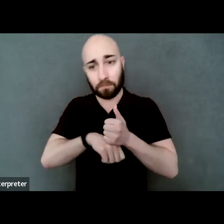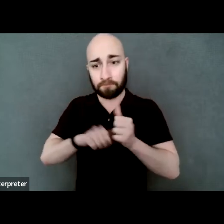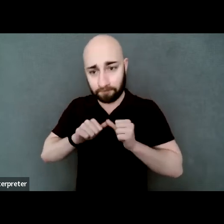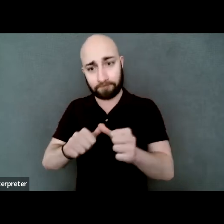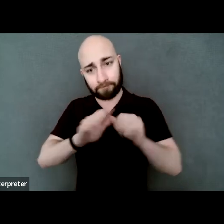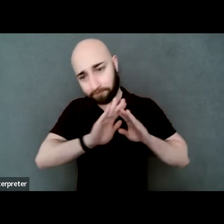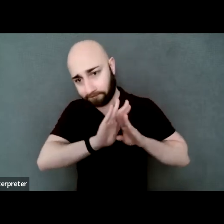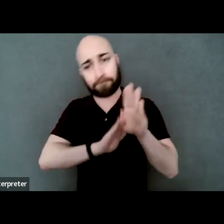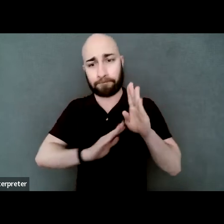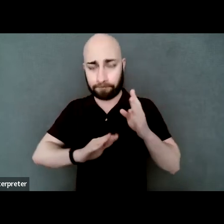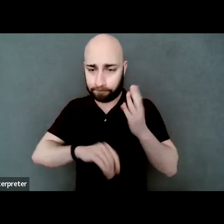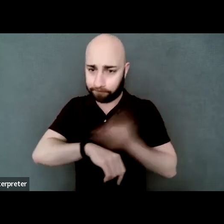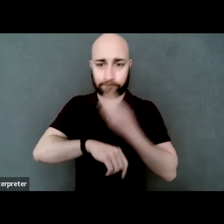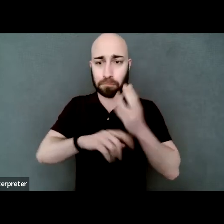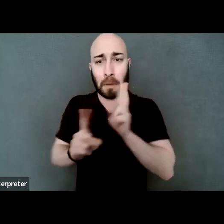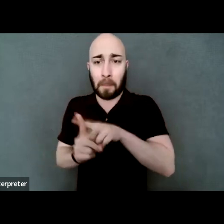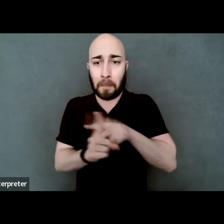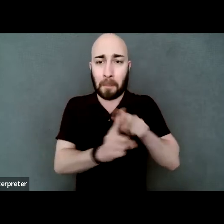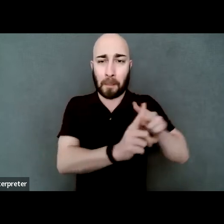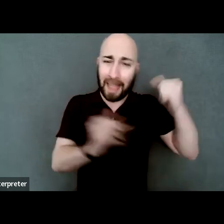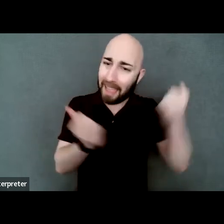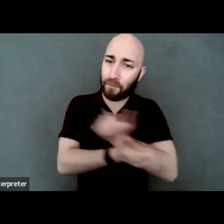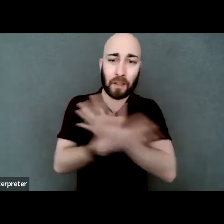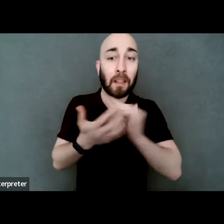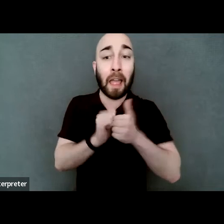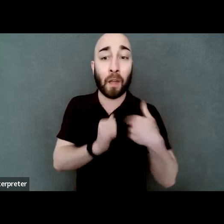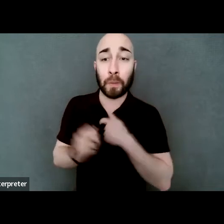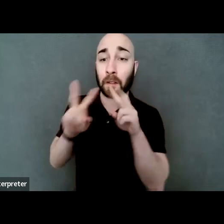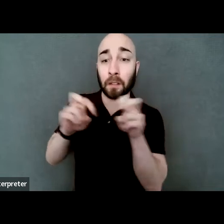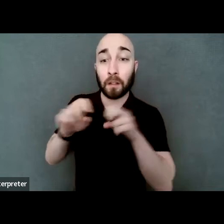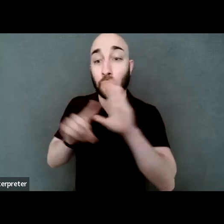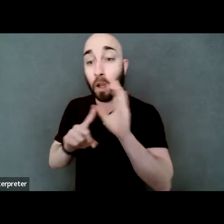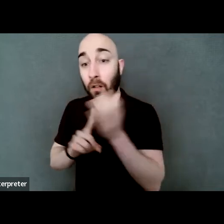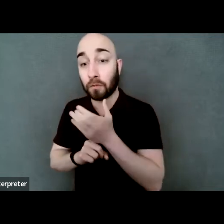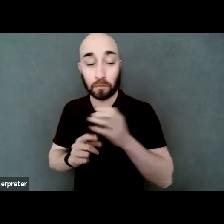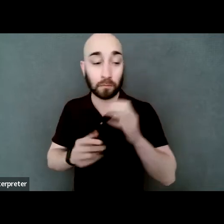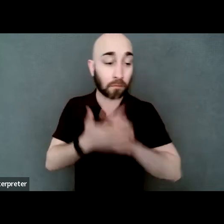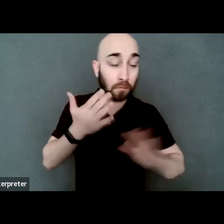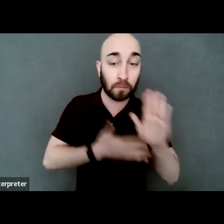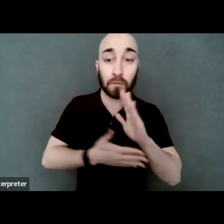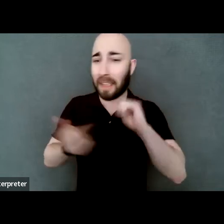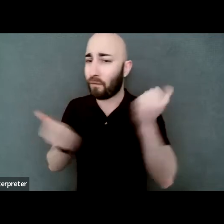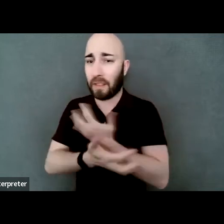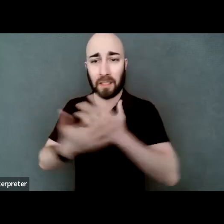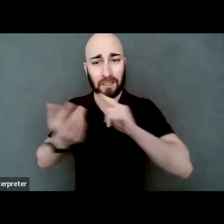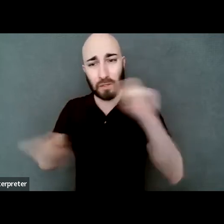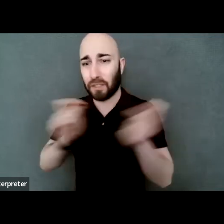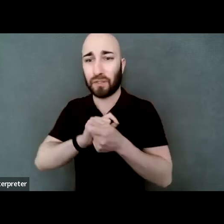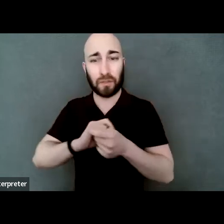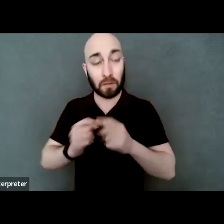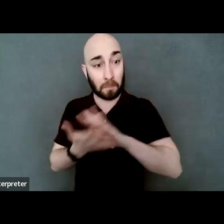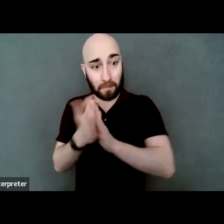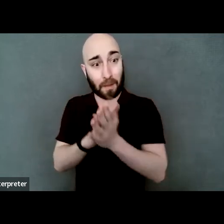being part of everything, how we looked at the college, the culture change, and so that it becomes everybody's